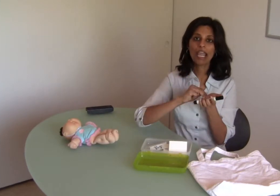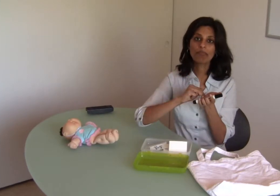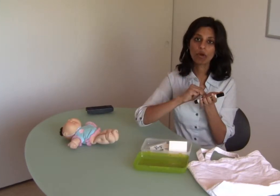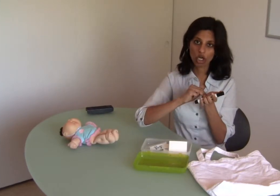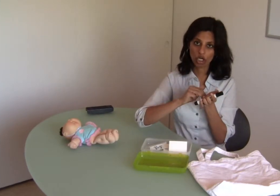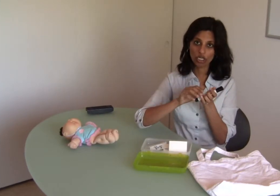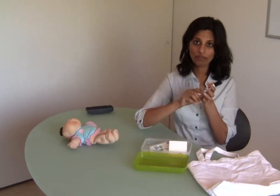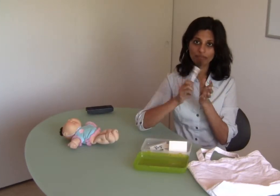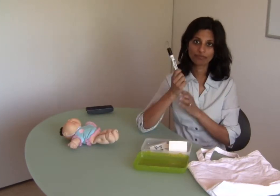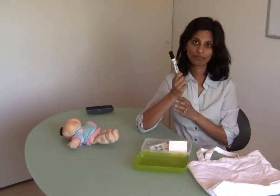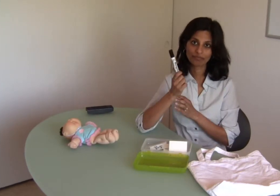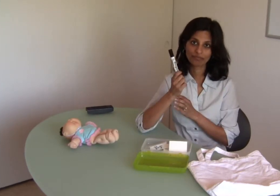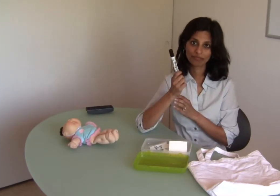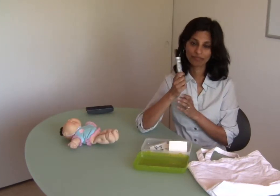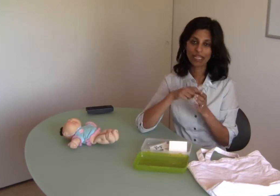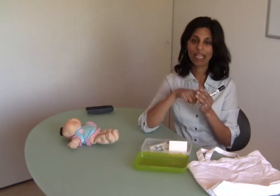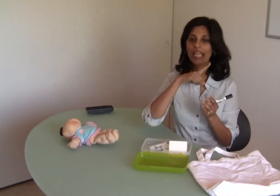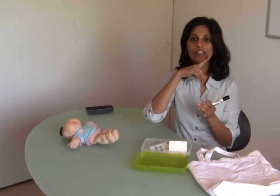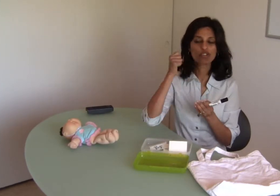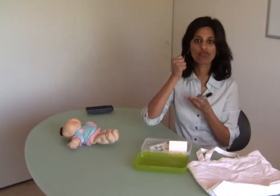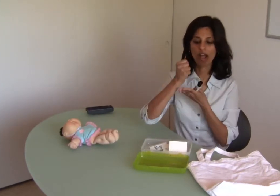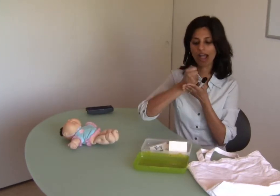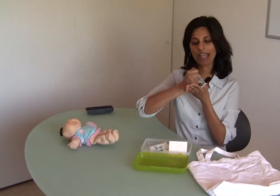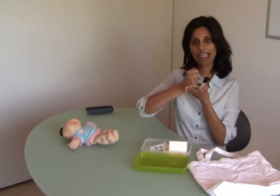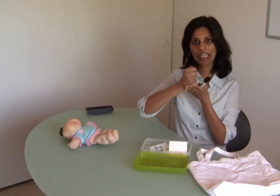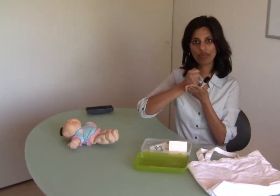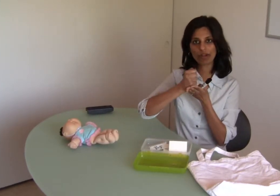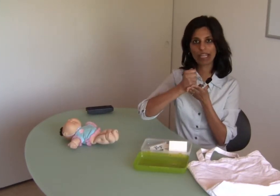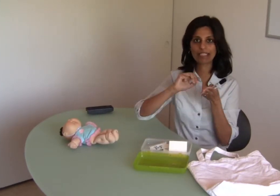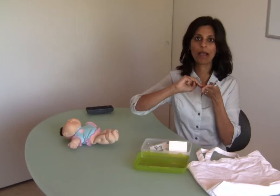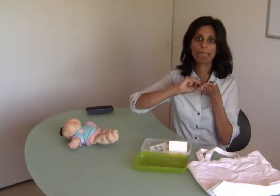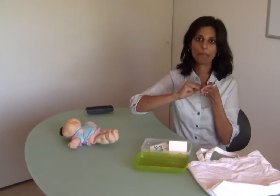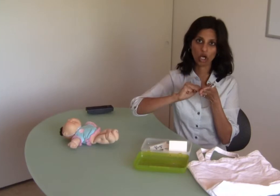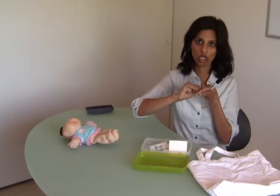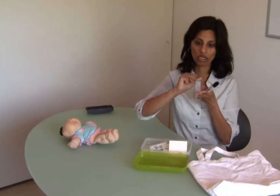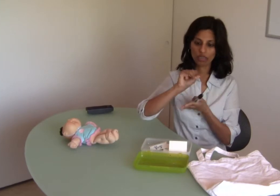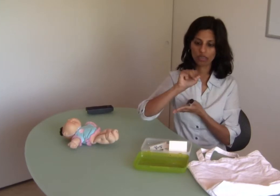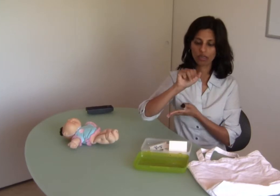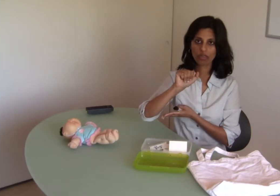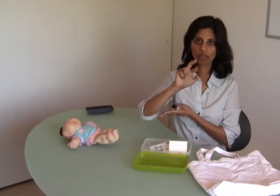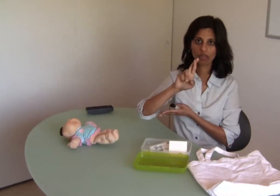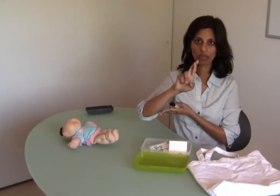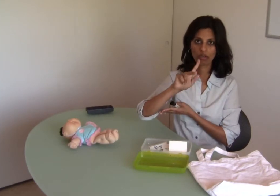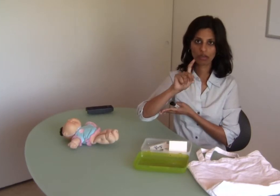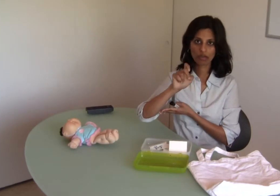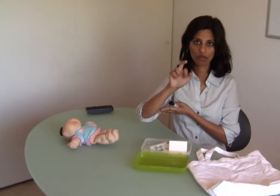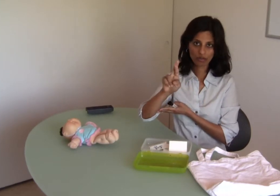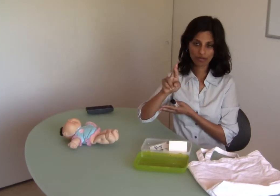A marker, a dry erase marker.